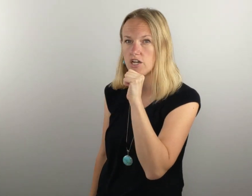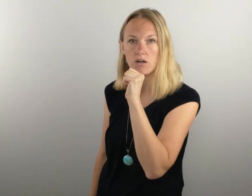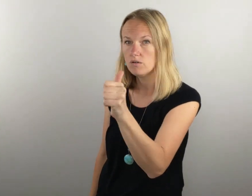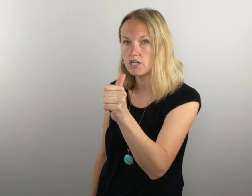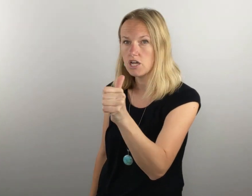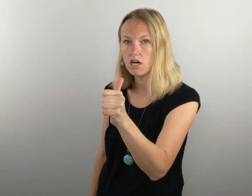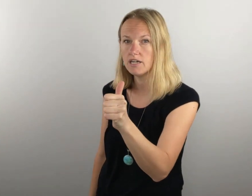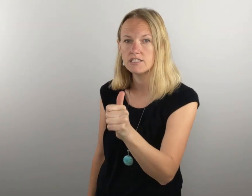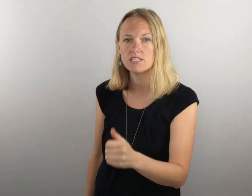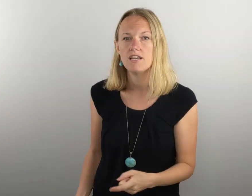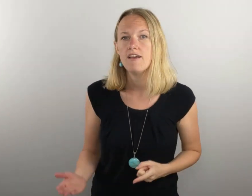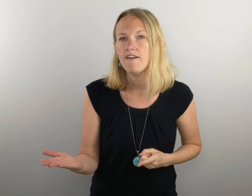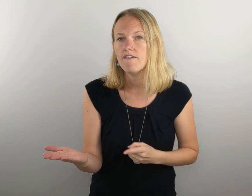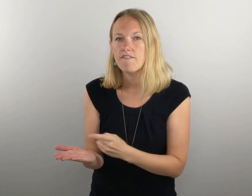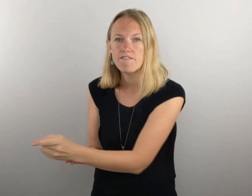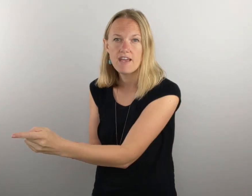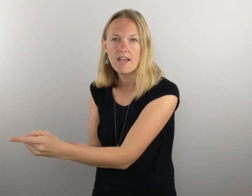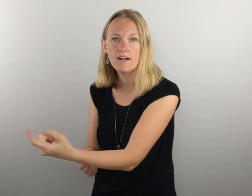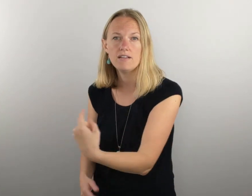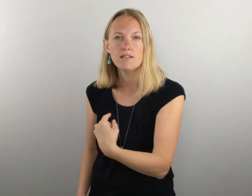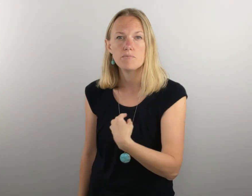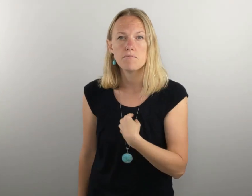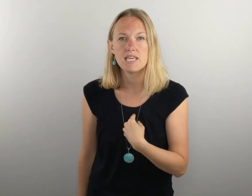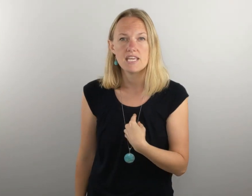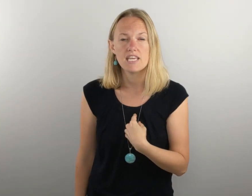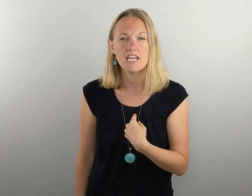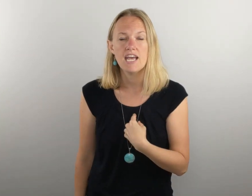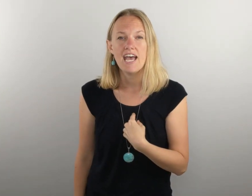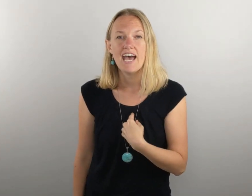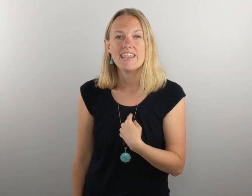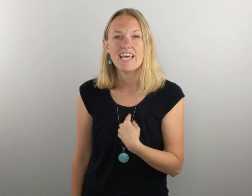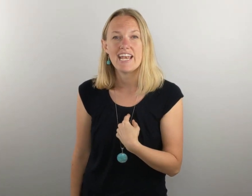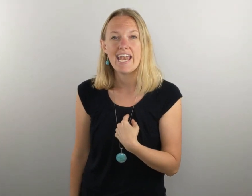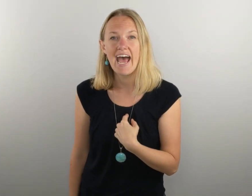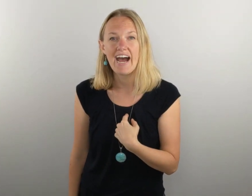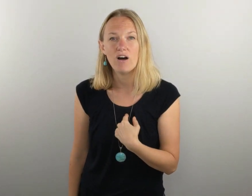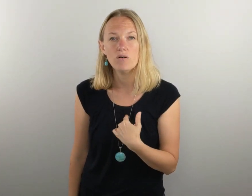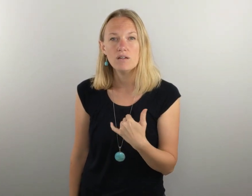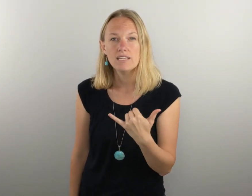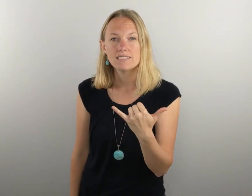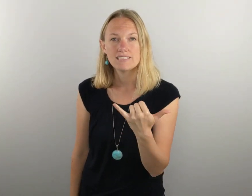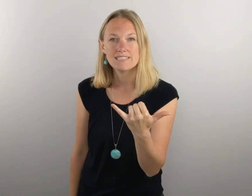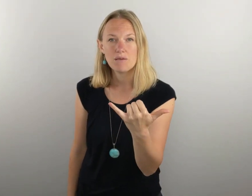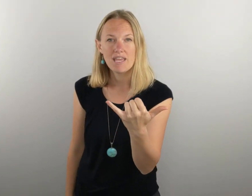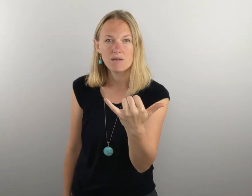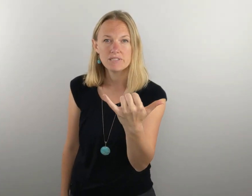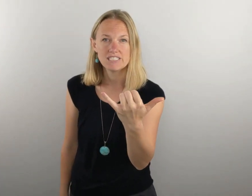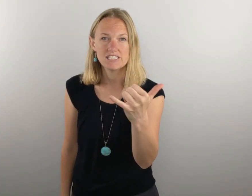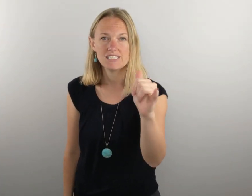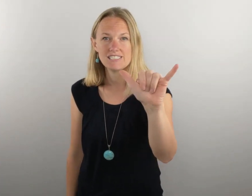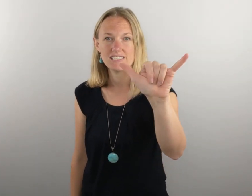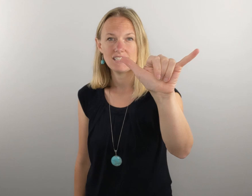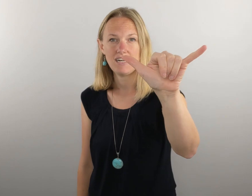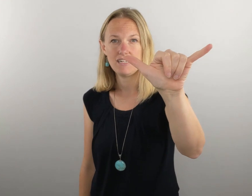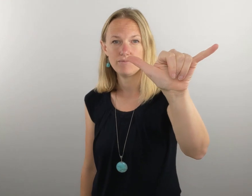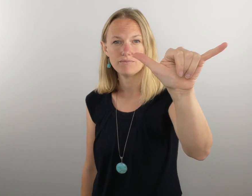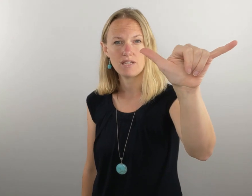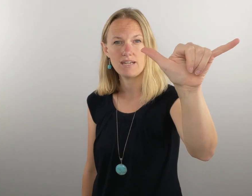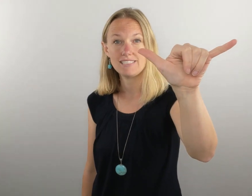no, not. Fail me, and then now. It's that same hand position as